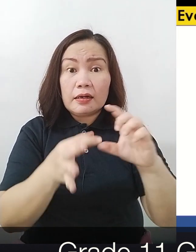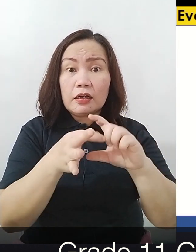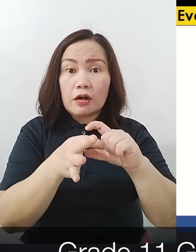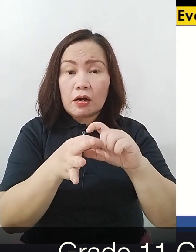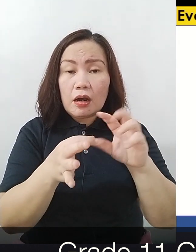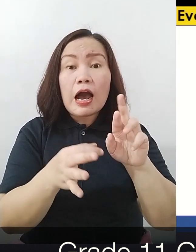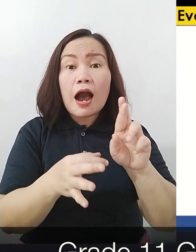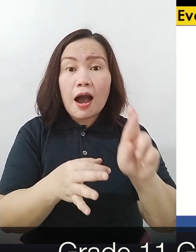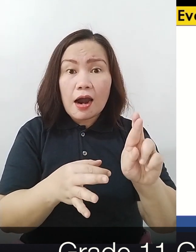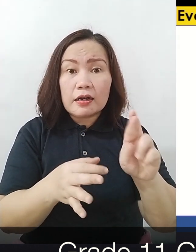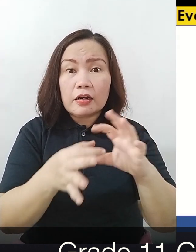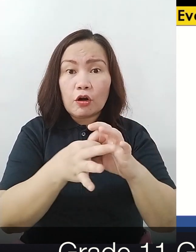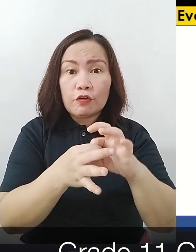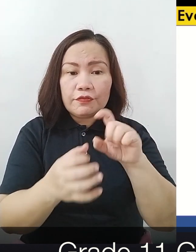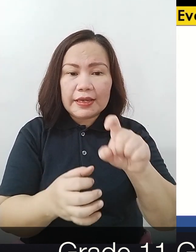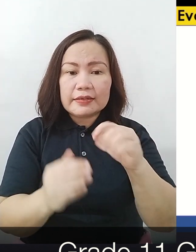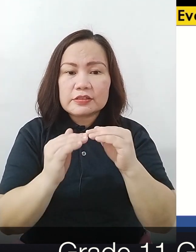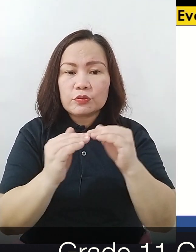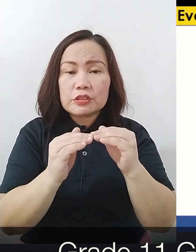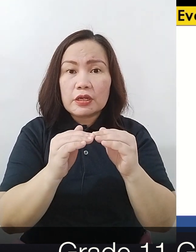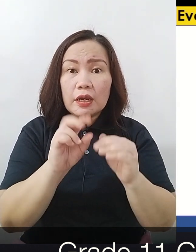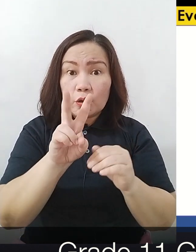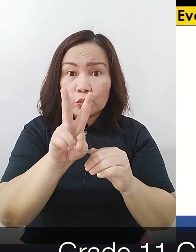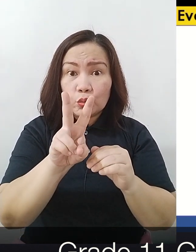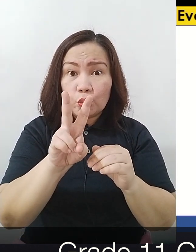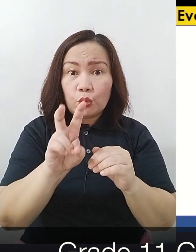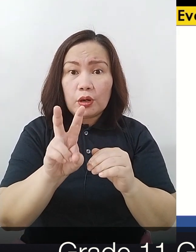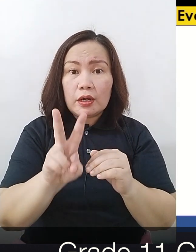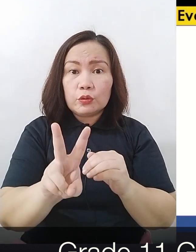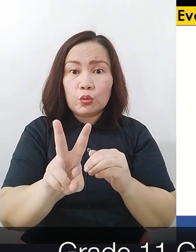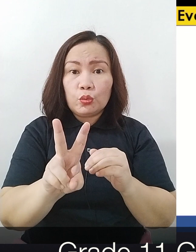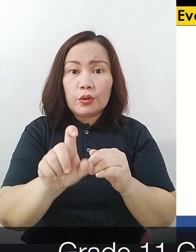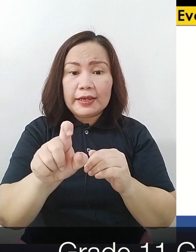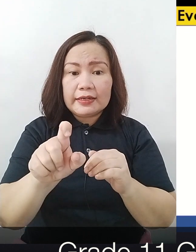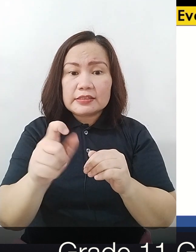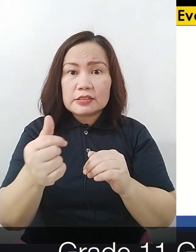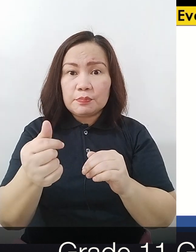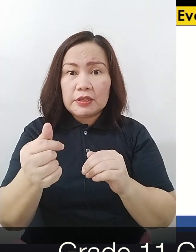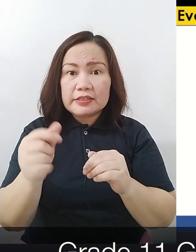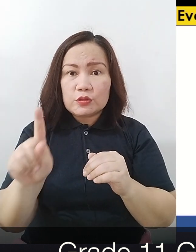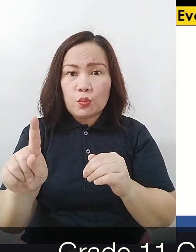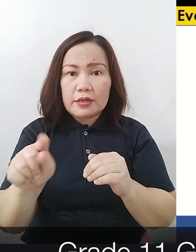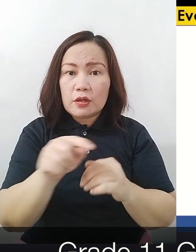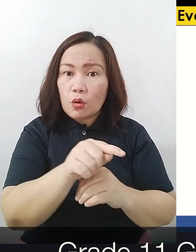r of x is equal to 2x plus 1 all over x minus 1.